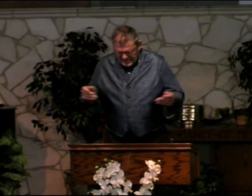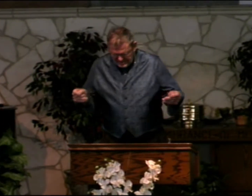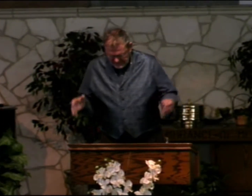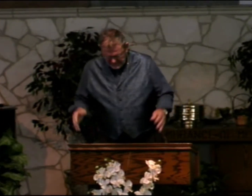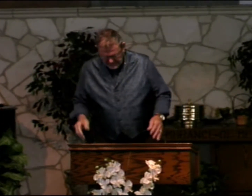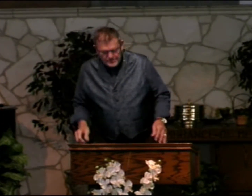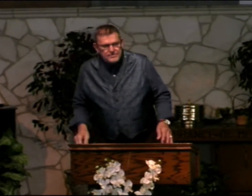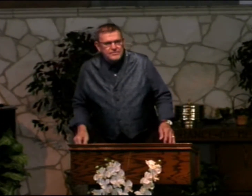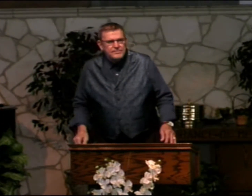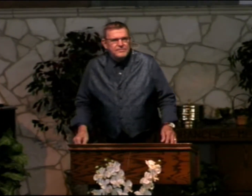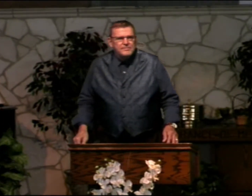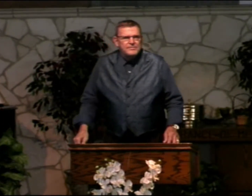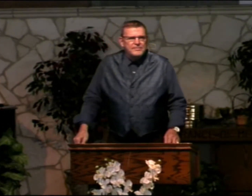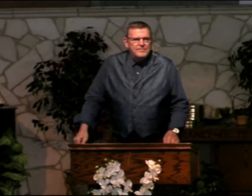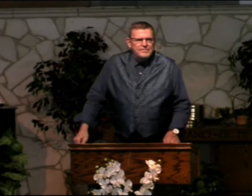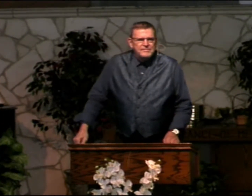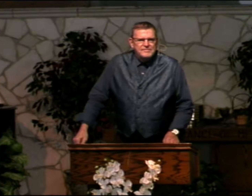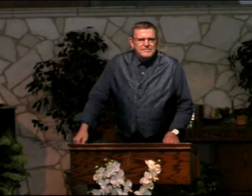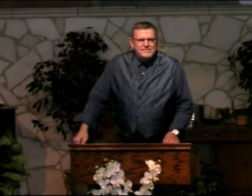Hallelujah.